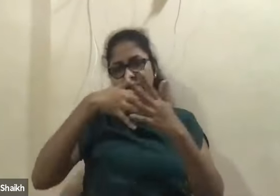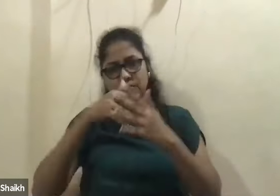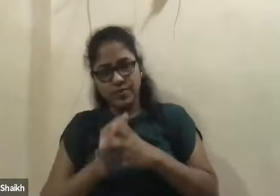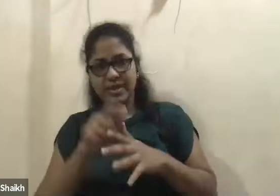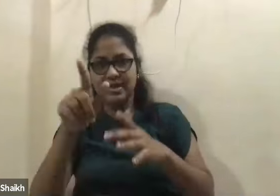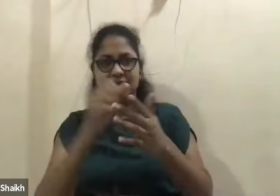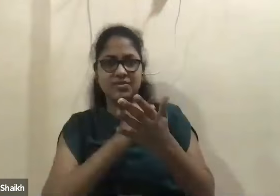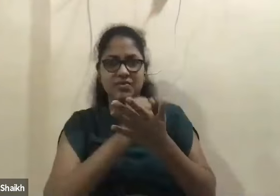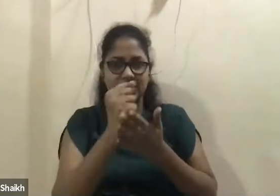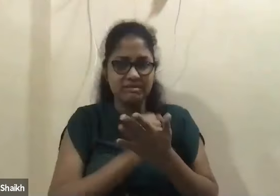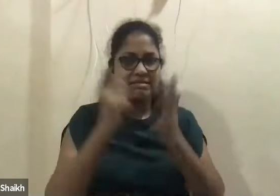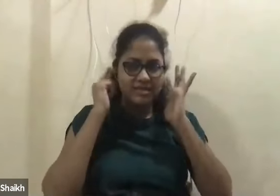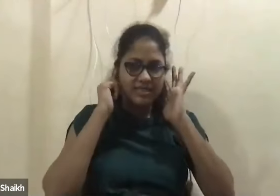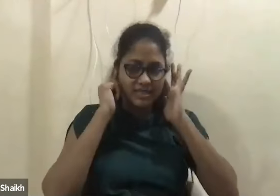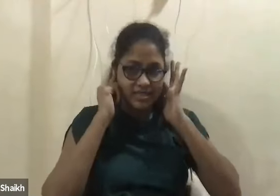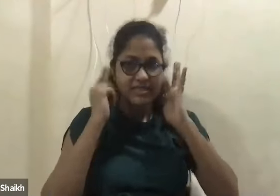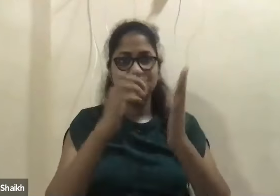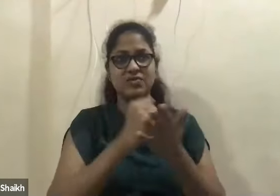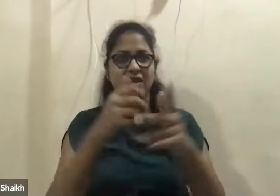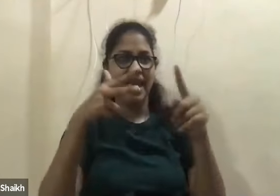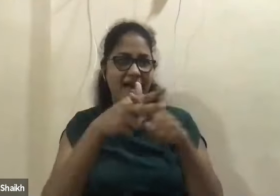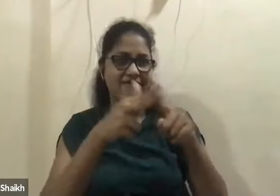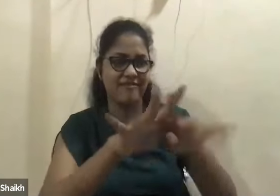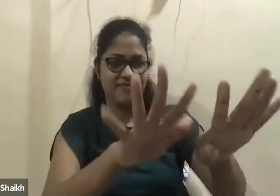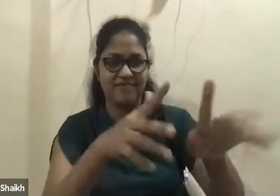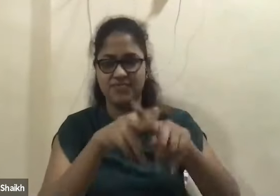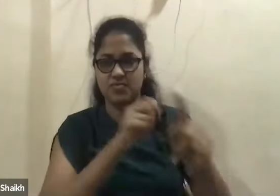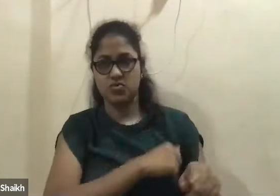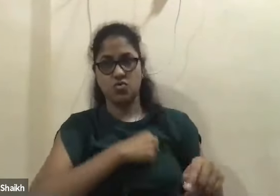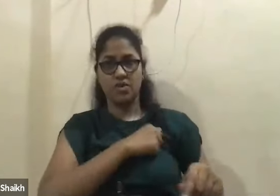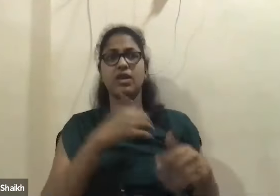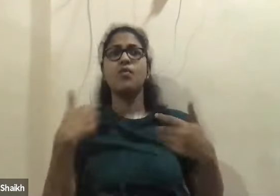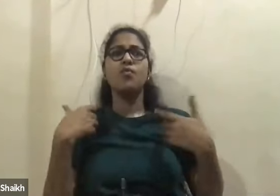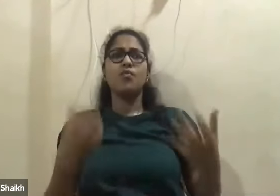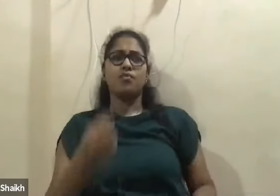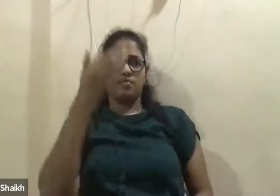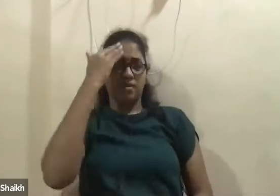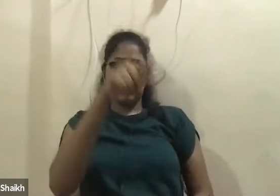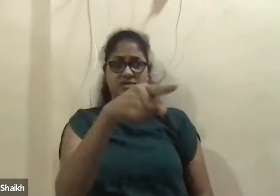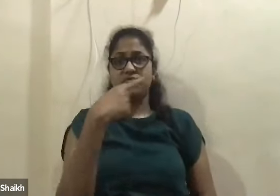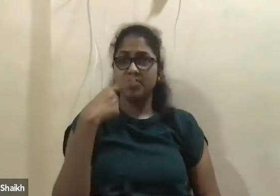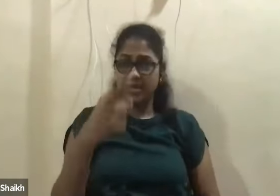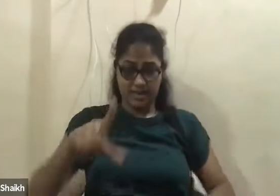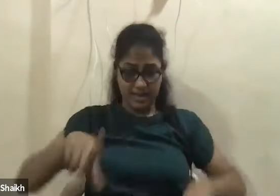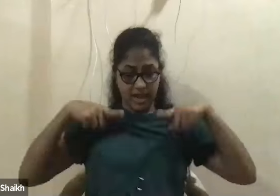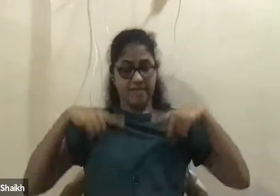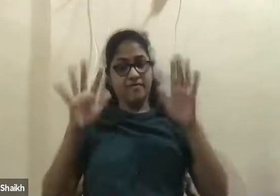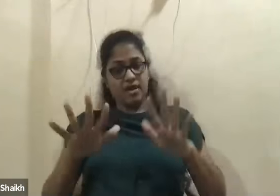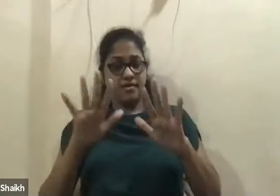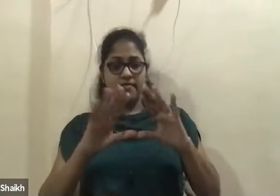find it difficult to understand. Sorry for interrupting you. I just wanted to know that when you say that when we are alive, if you create a trust, see,